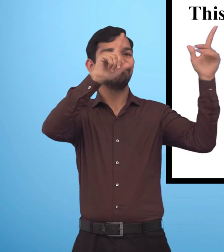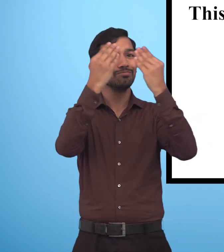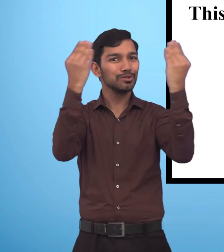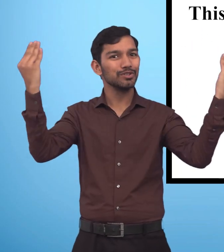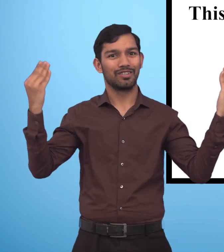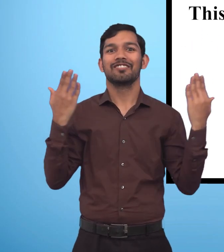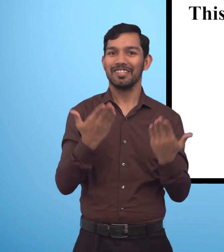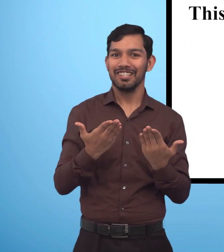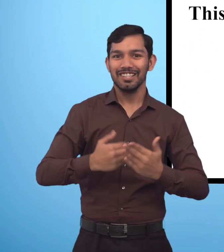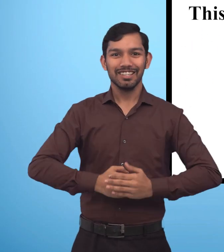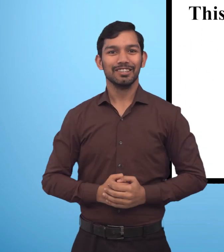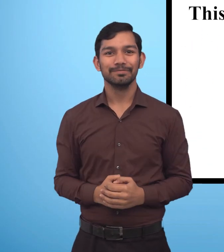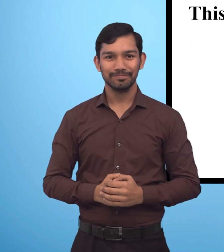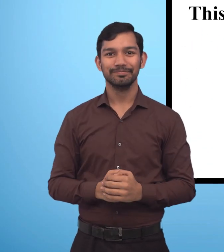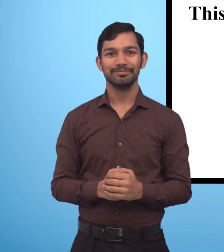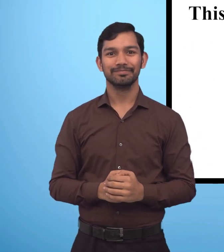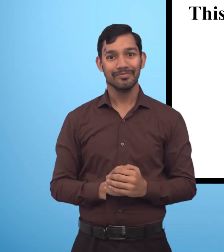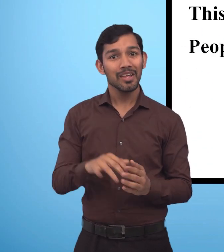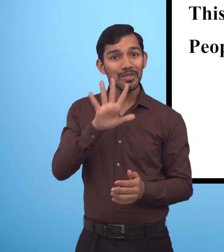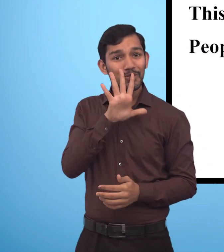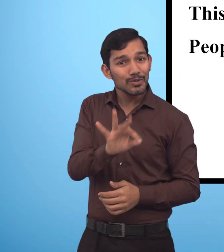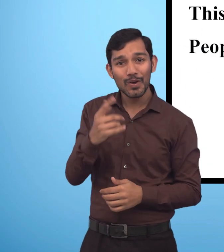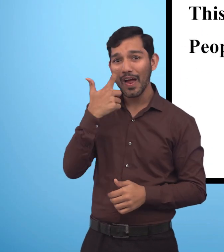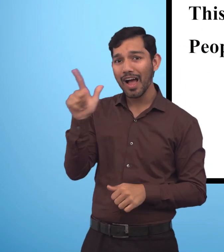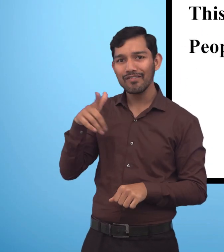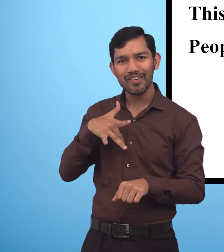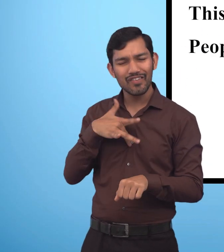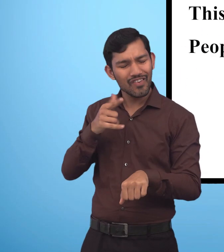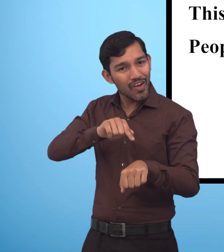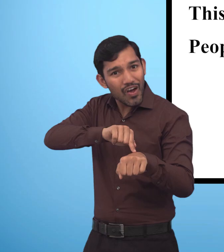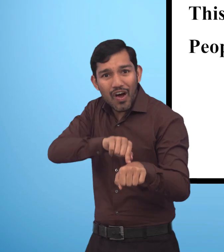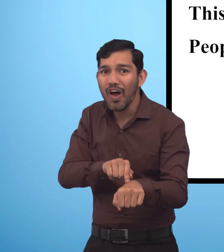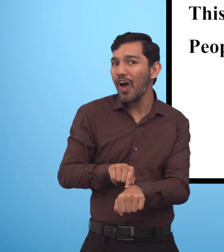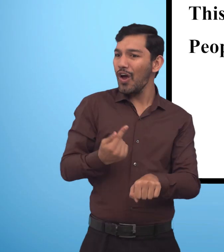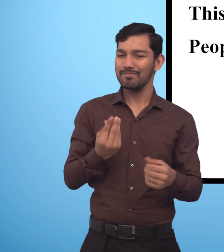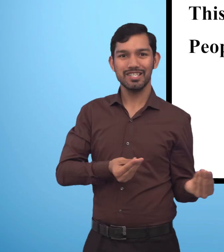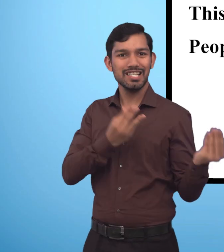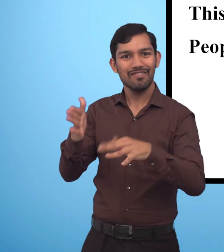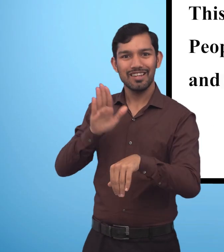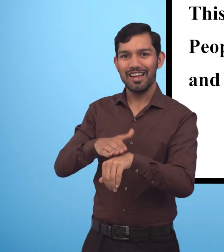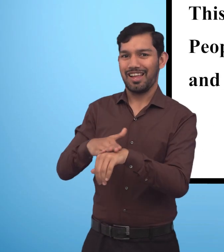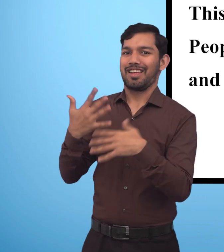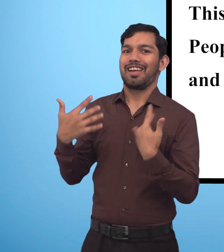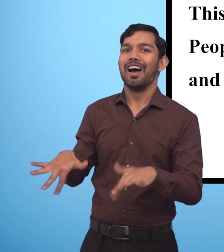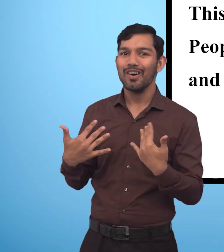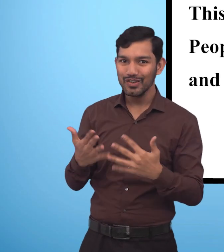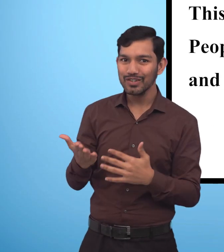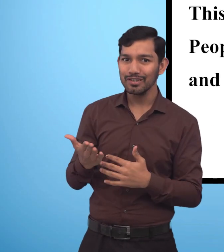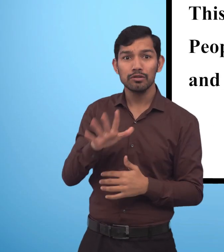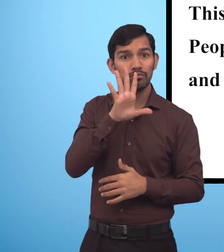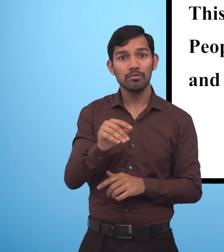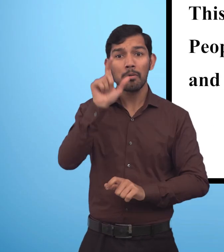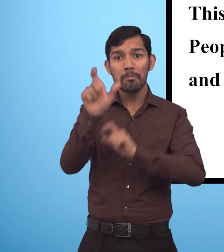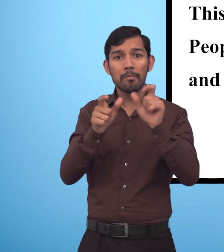experience opened new doors for Ila. People observed the beauty of woven by her feet and readily purchased